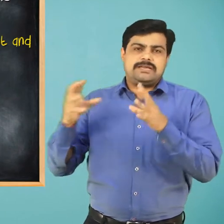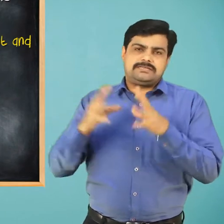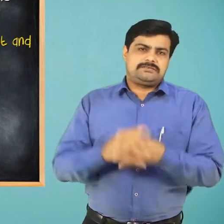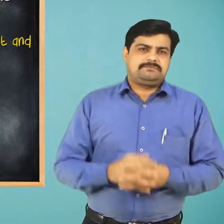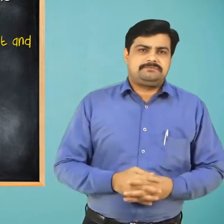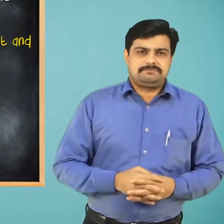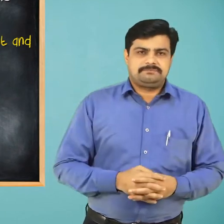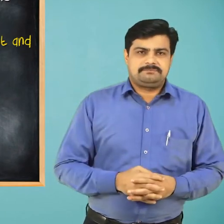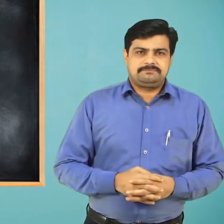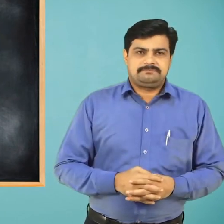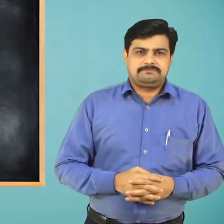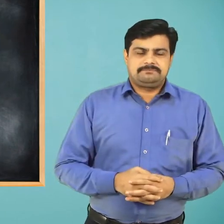quiet.